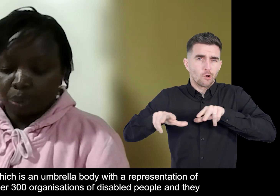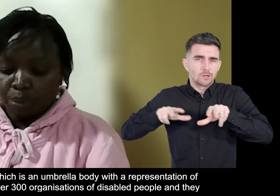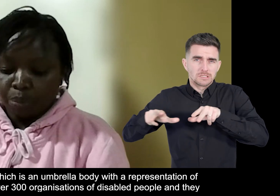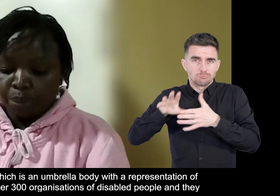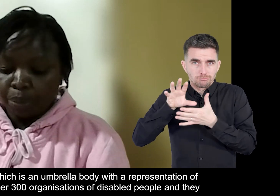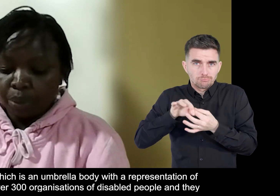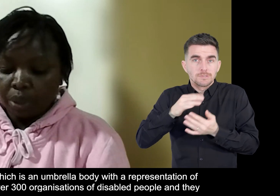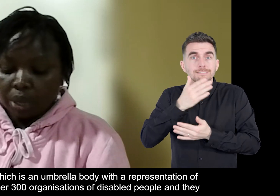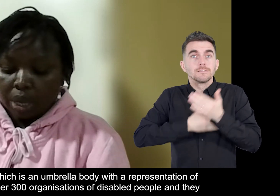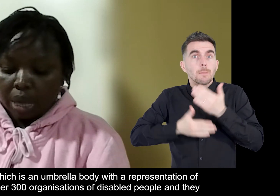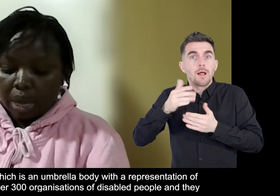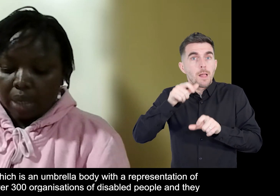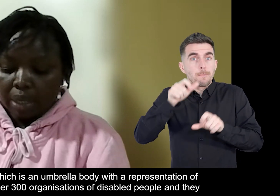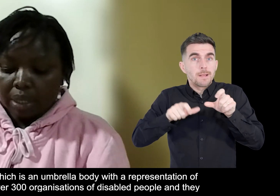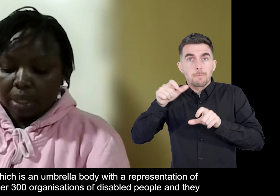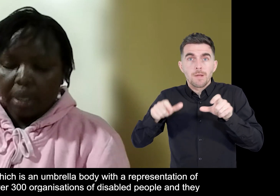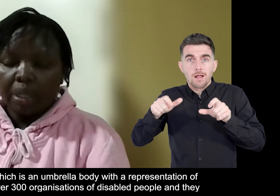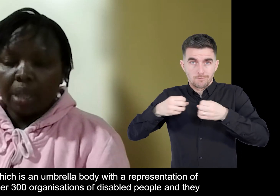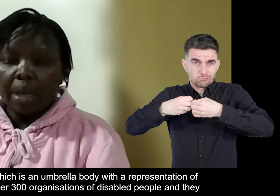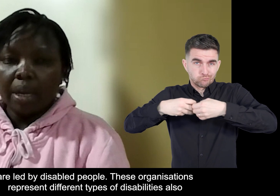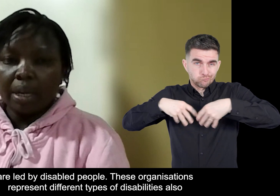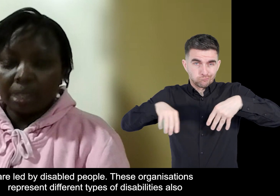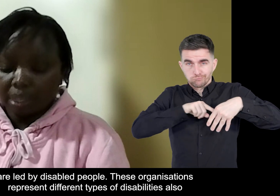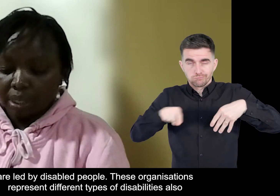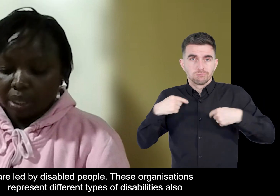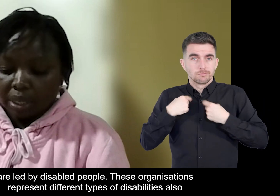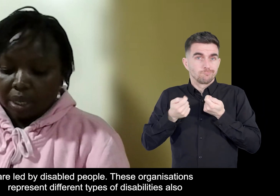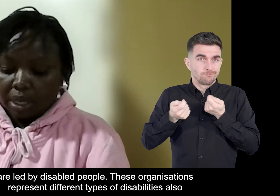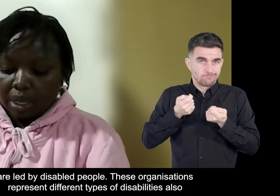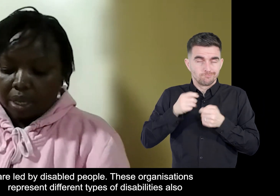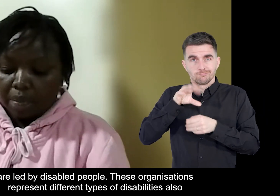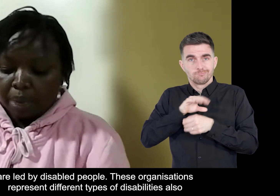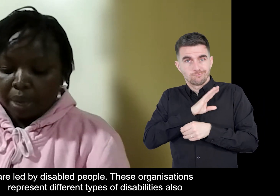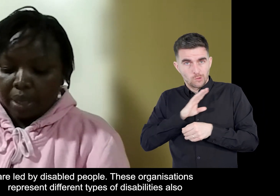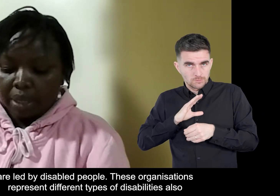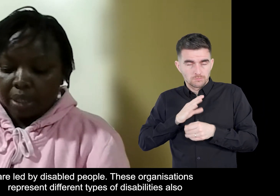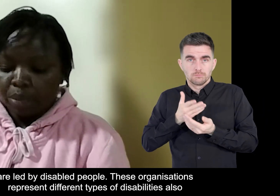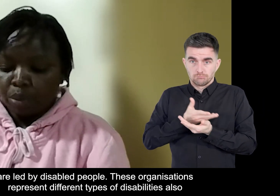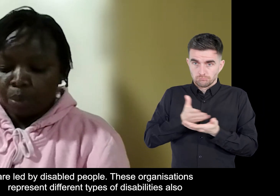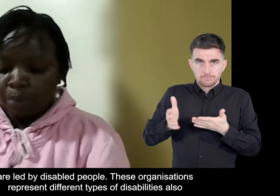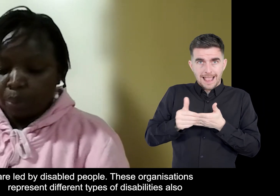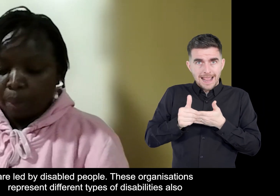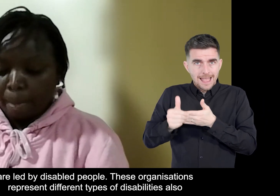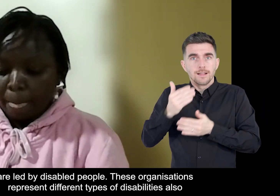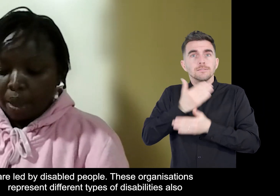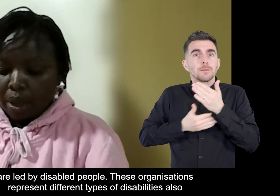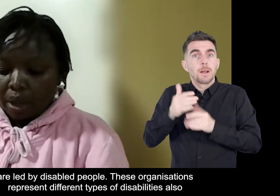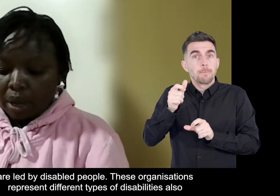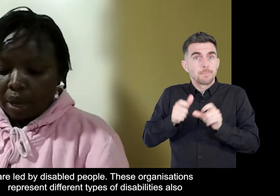organizations of disabled people, and they are led by disabled